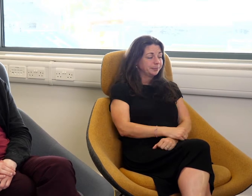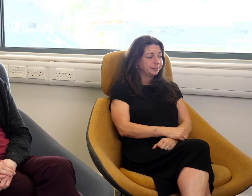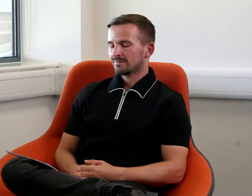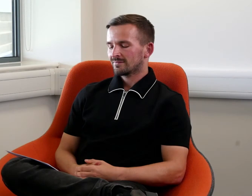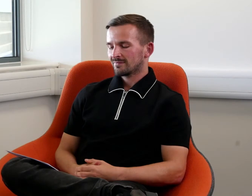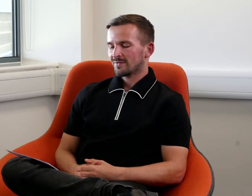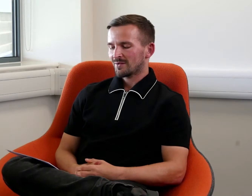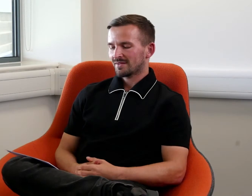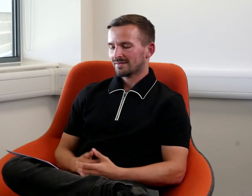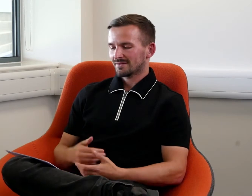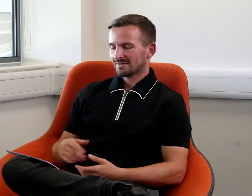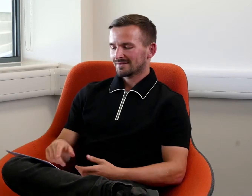Yeah.